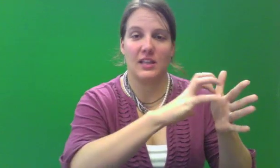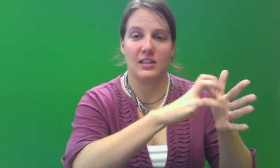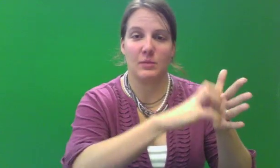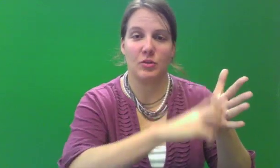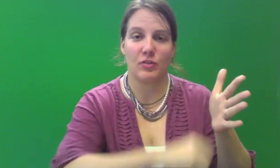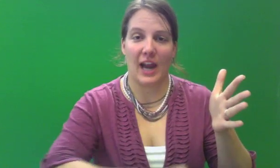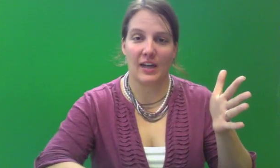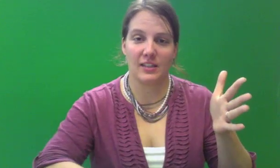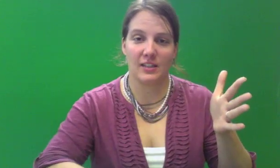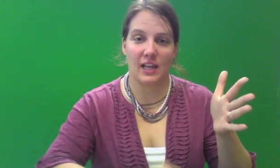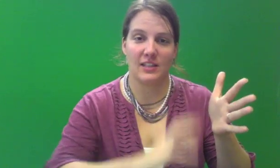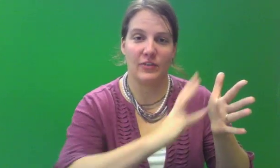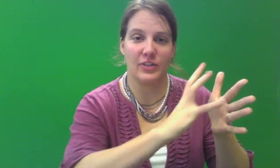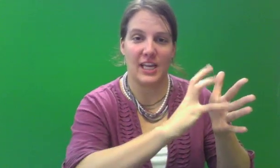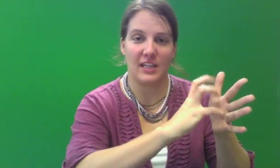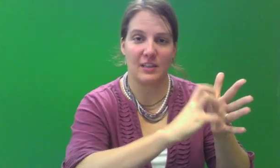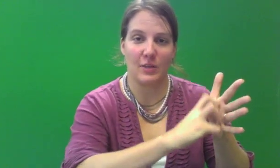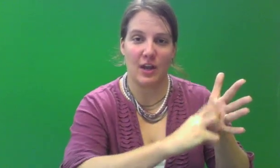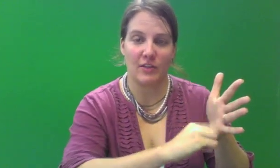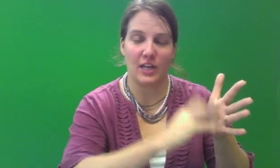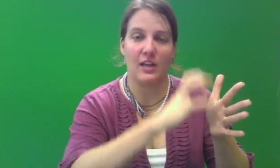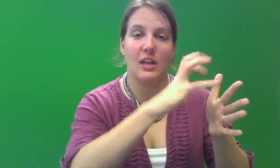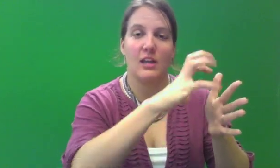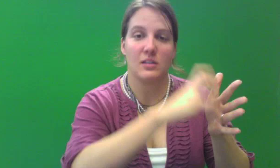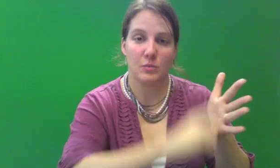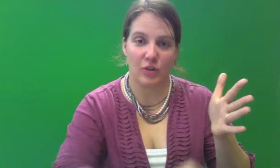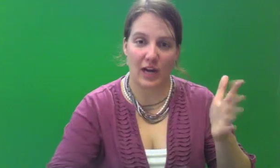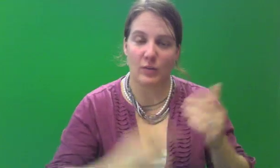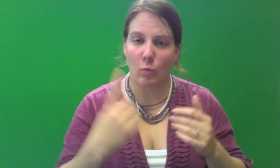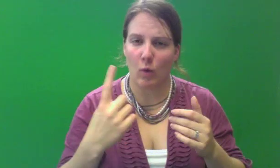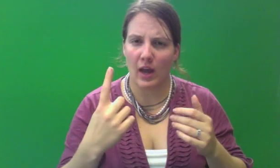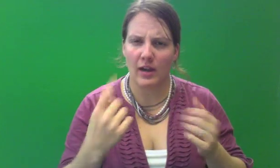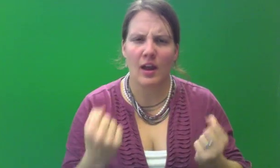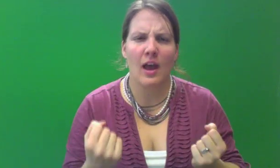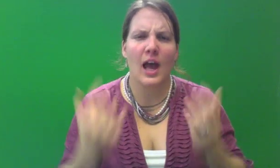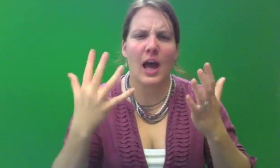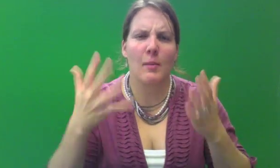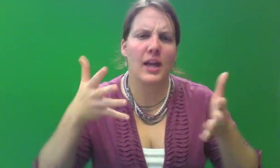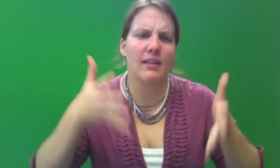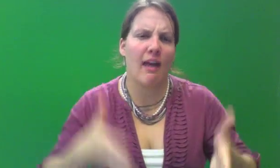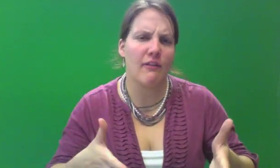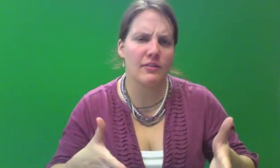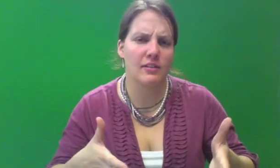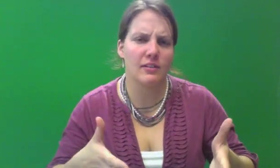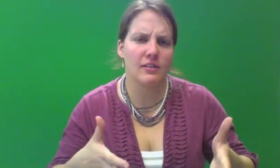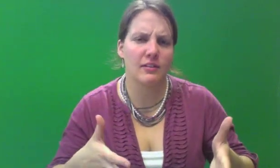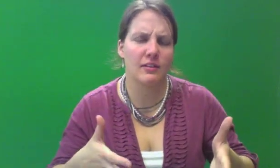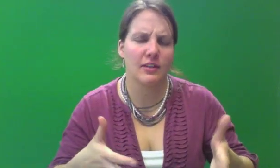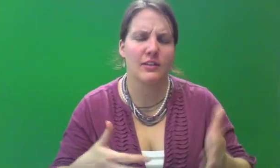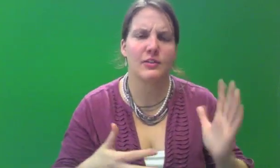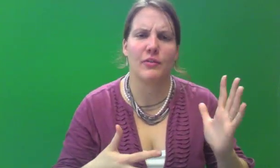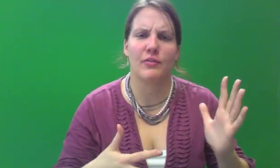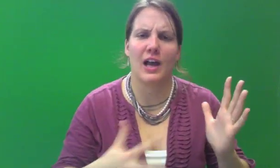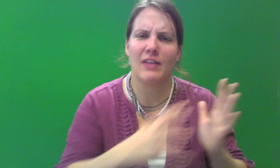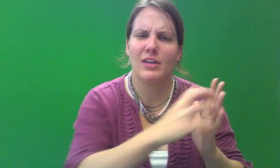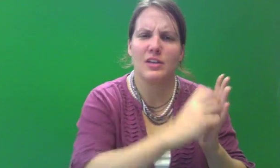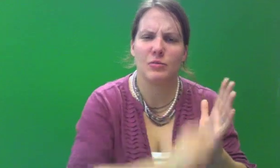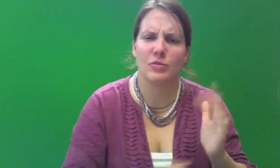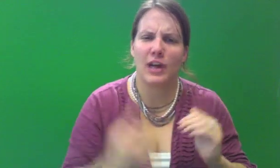sign subtract, as if you're taking something off your hand. Subtract 1, how many left? So 5,